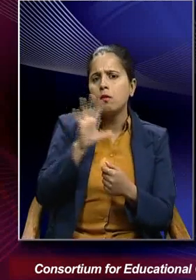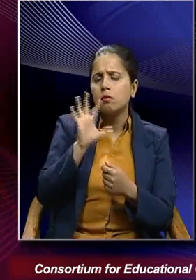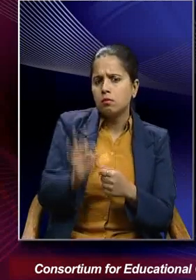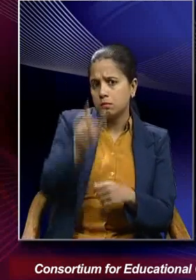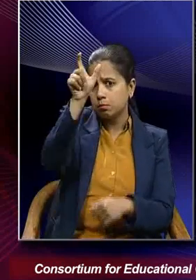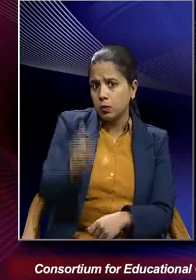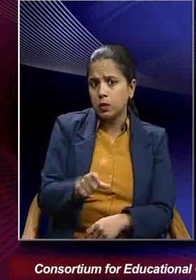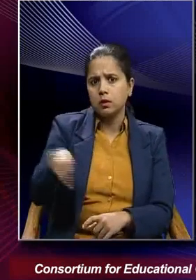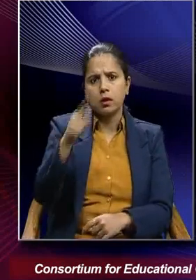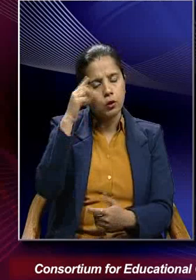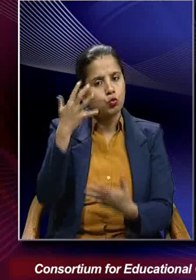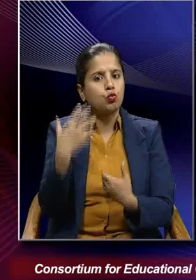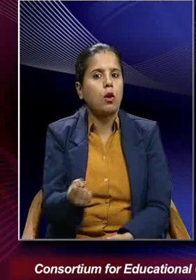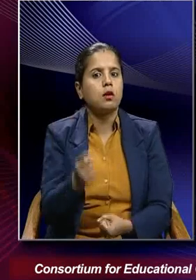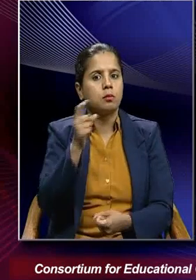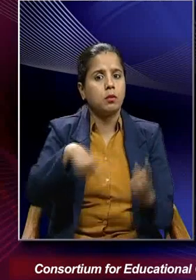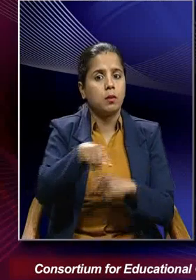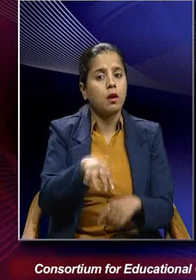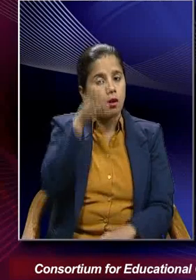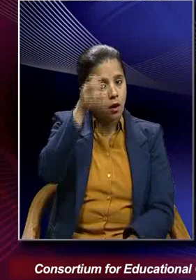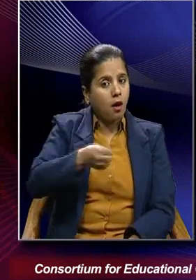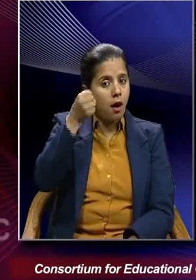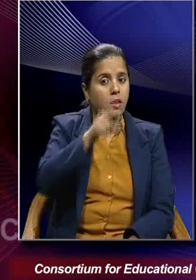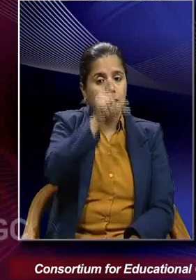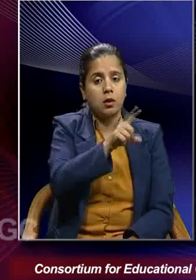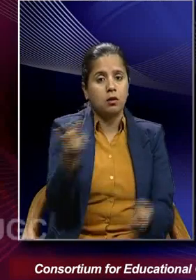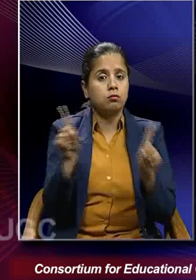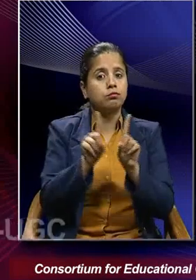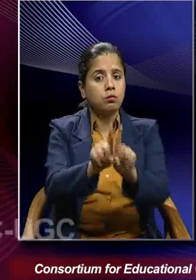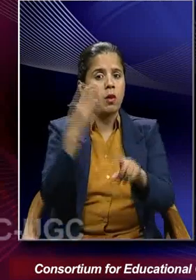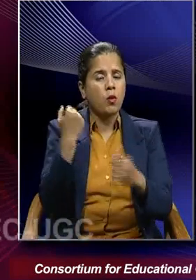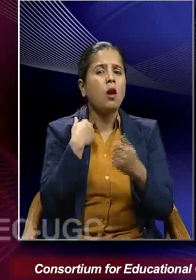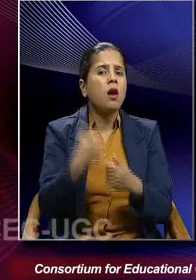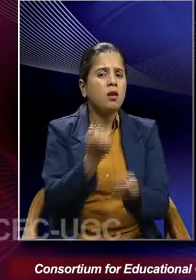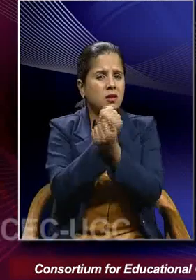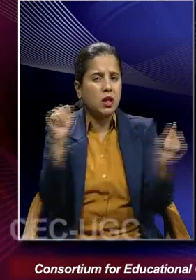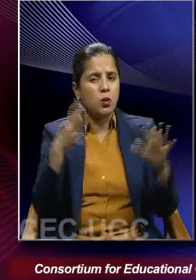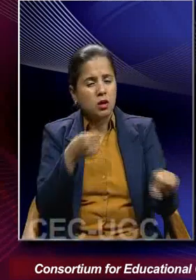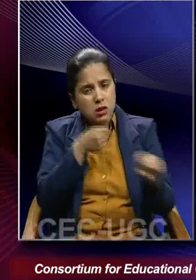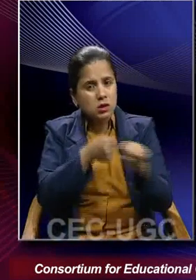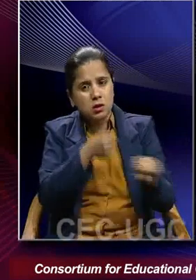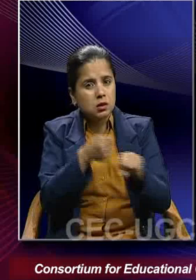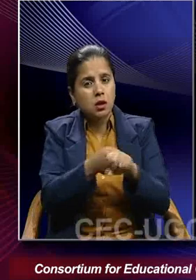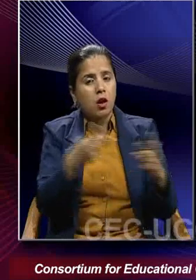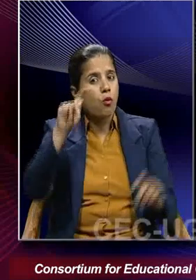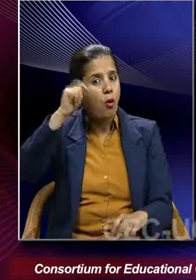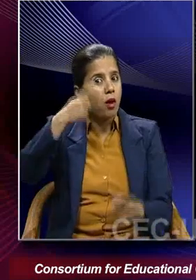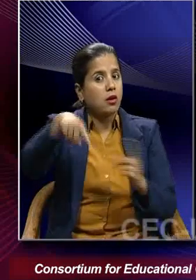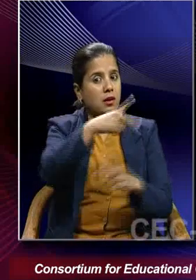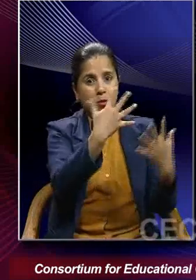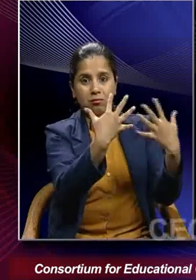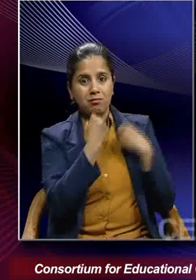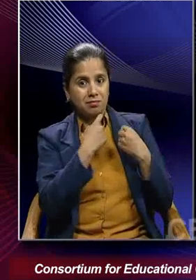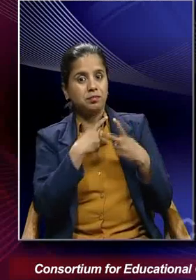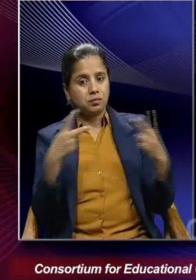the trusted lieutenants of Mahatma Gandhi during the freedom struggle. And we have also seen that